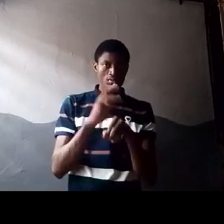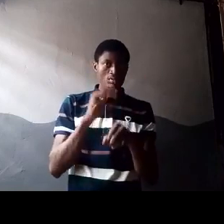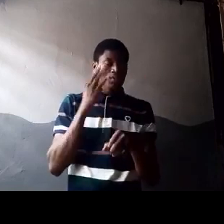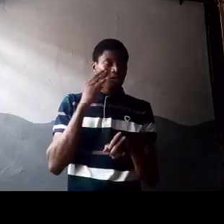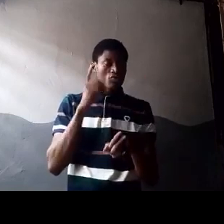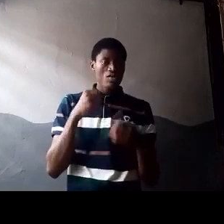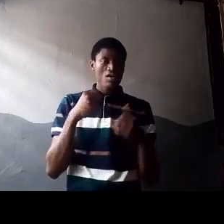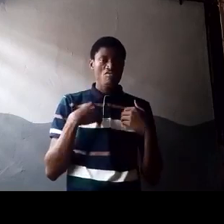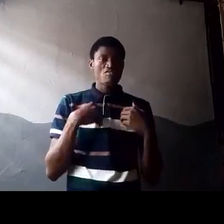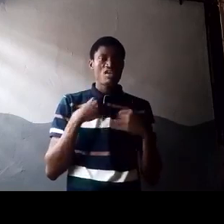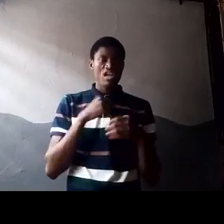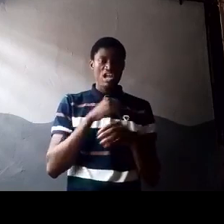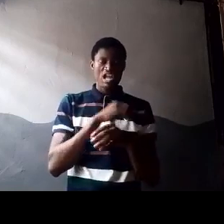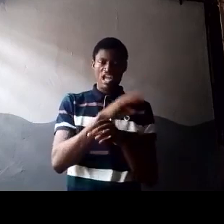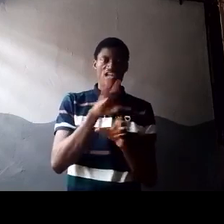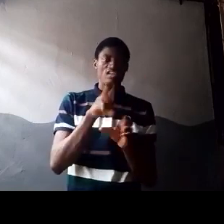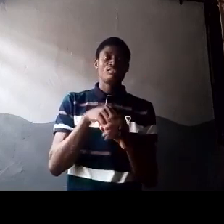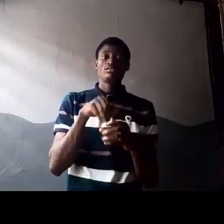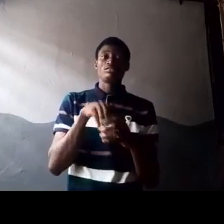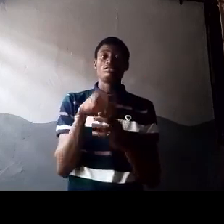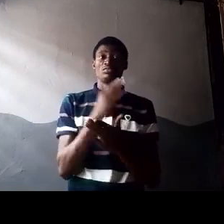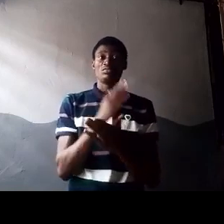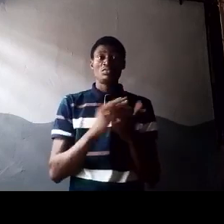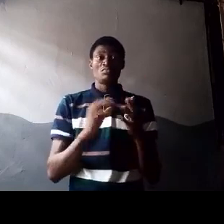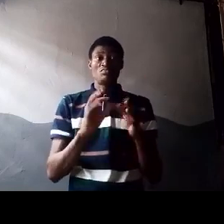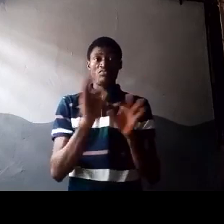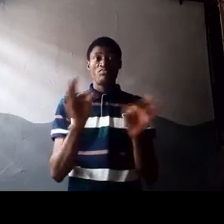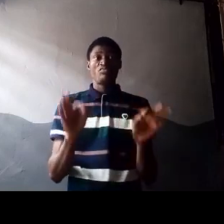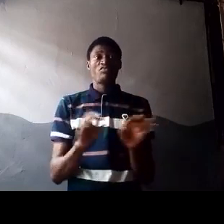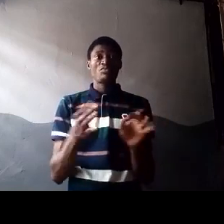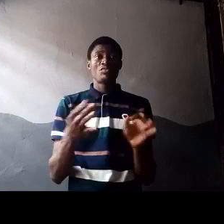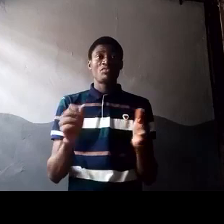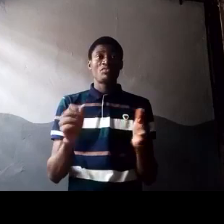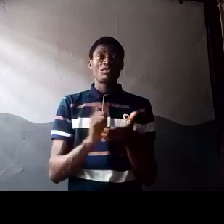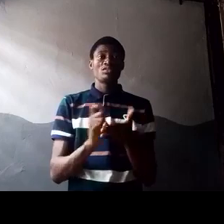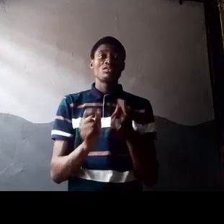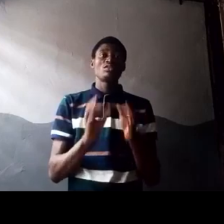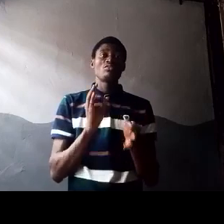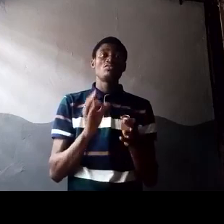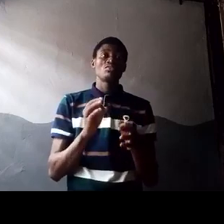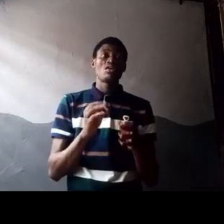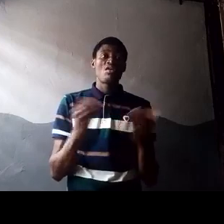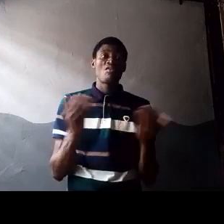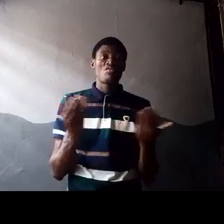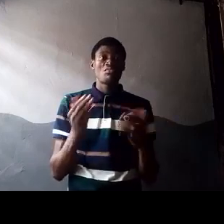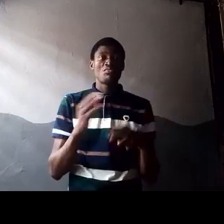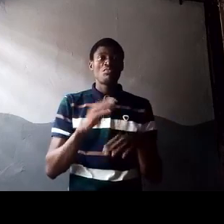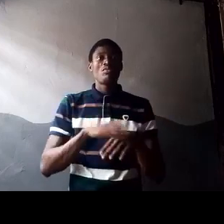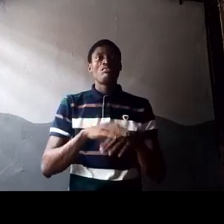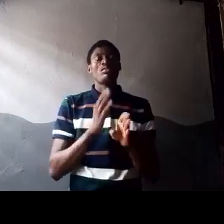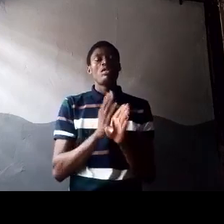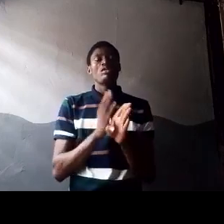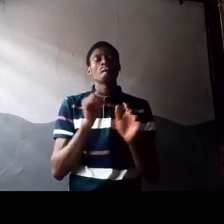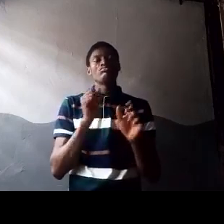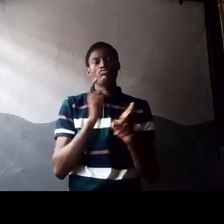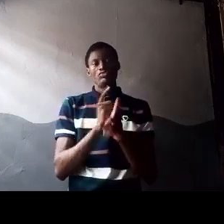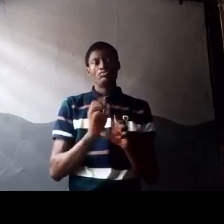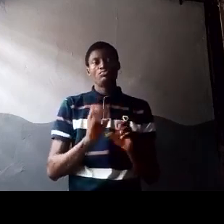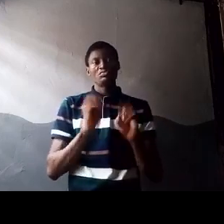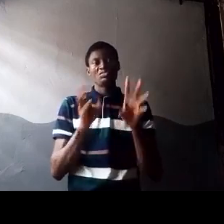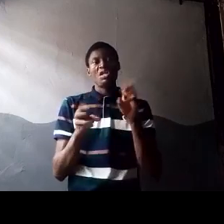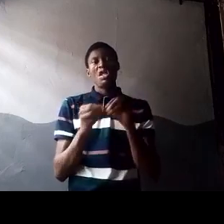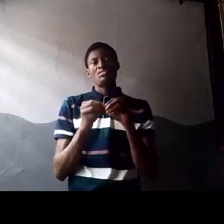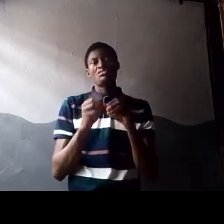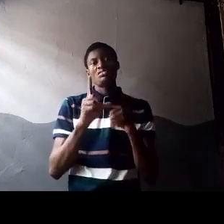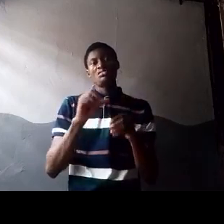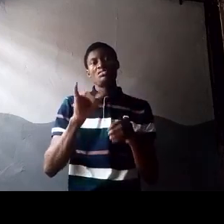available online, put the link. They might not open it, but add the link to it. All right. add the link